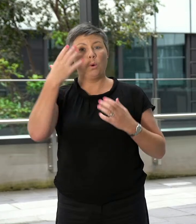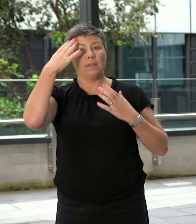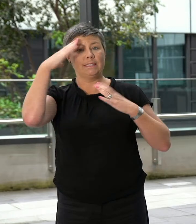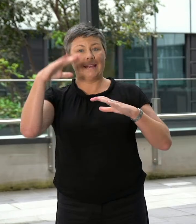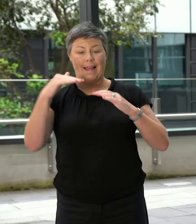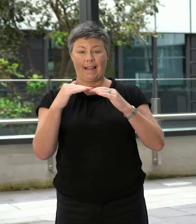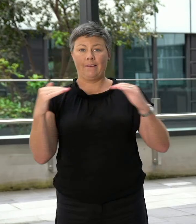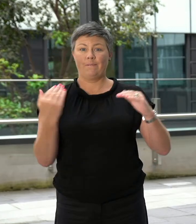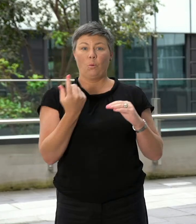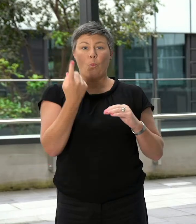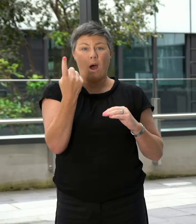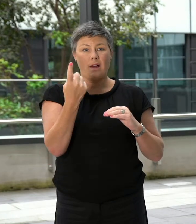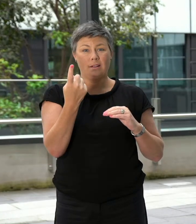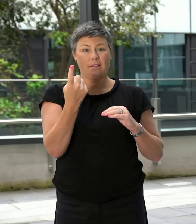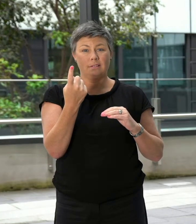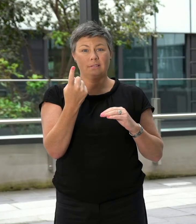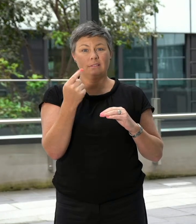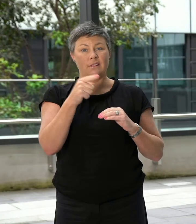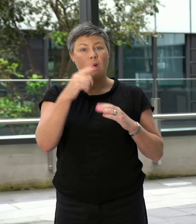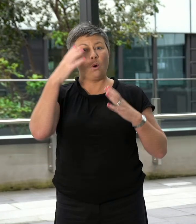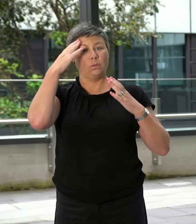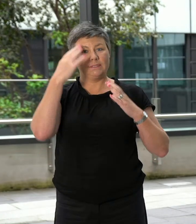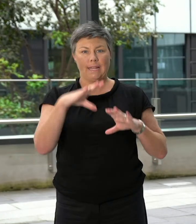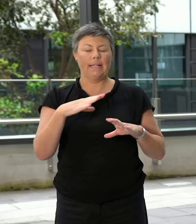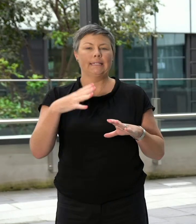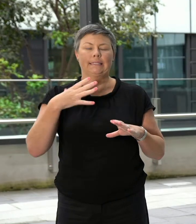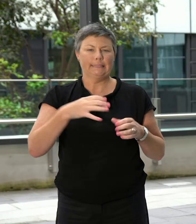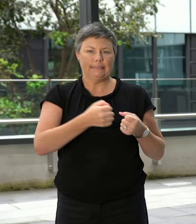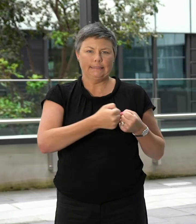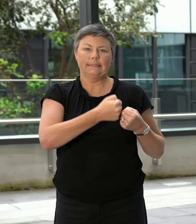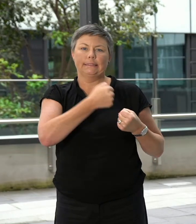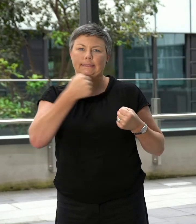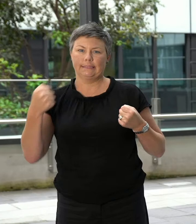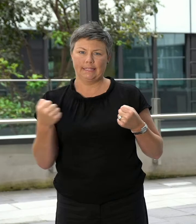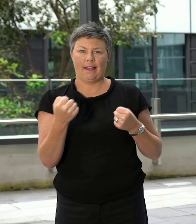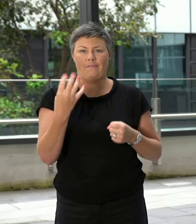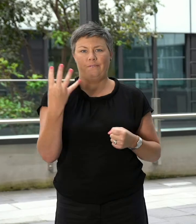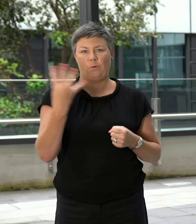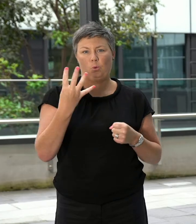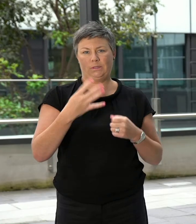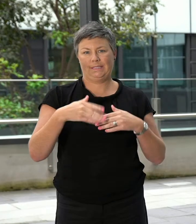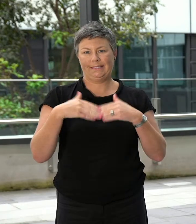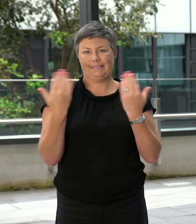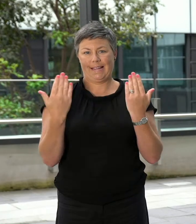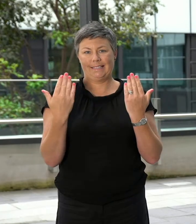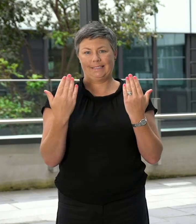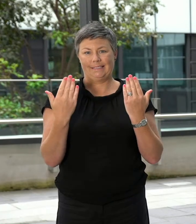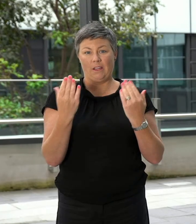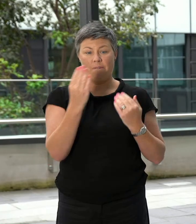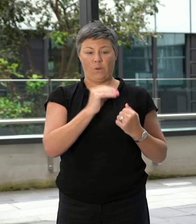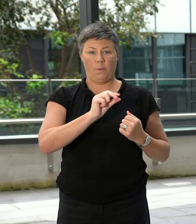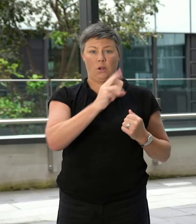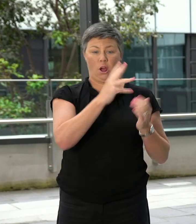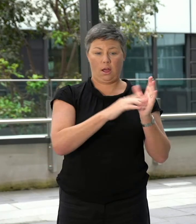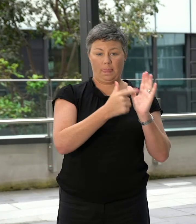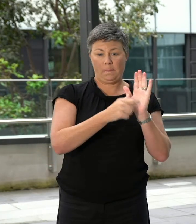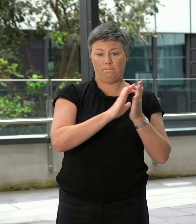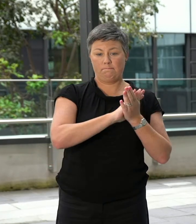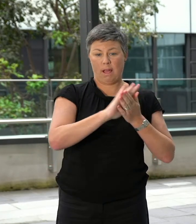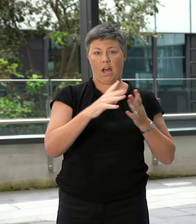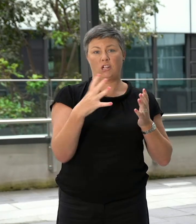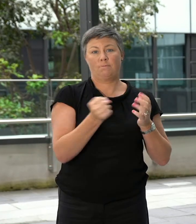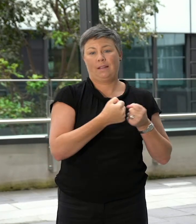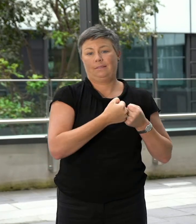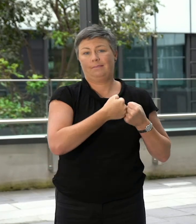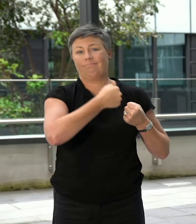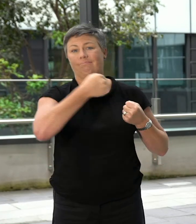risk will need to have their quarantine extended for 14 days from the 9th of March, unfortunately. But for all those others,